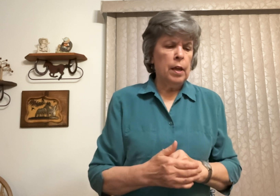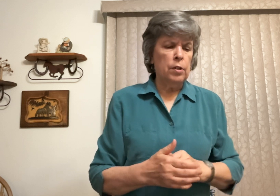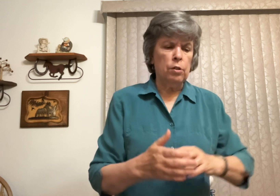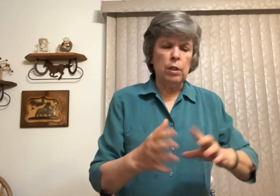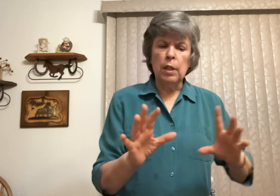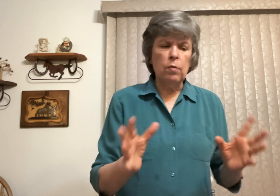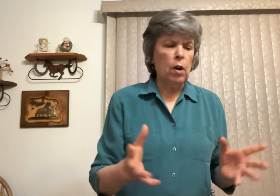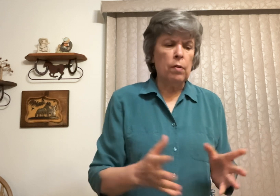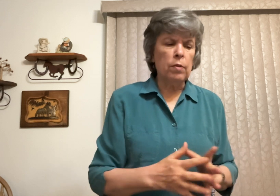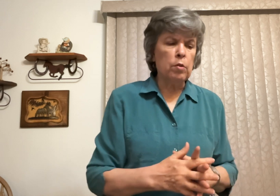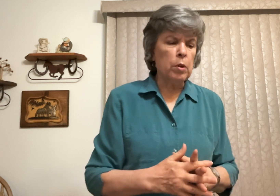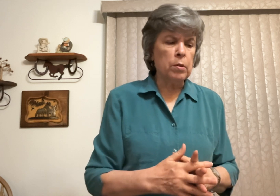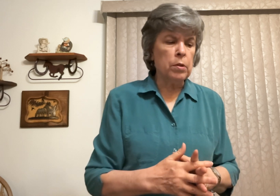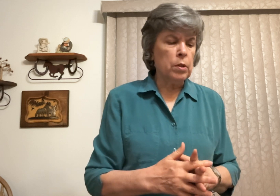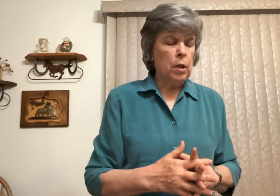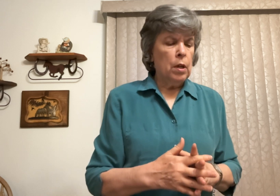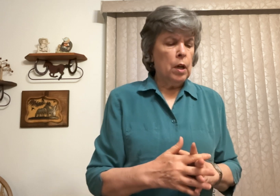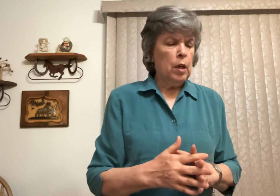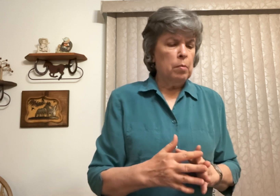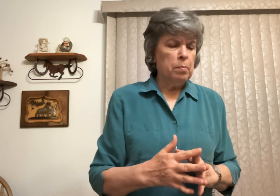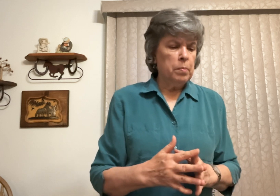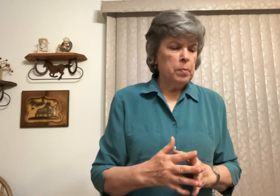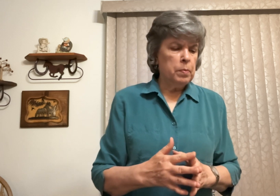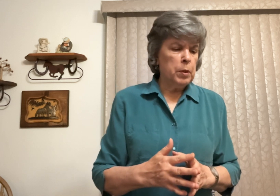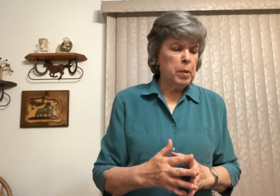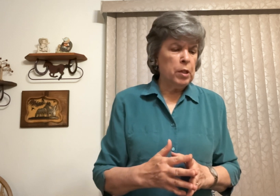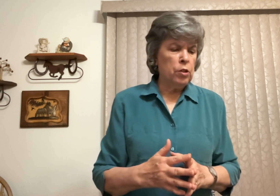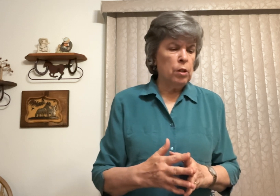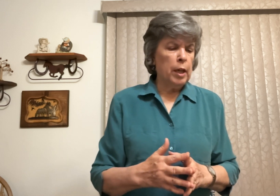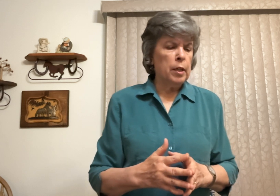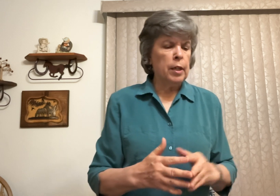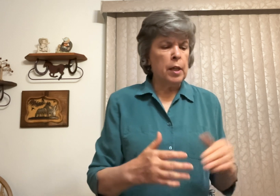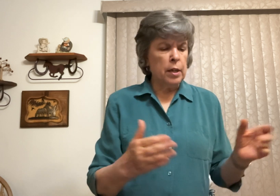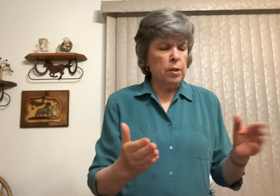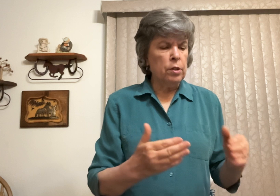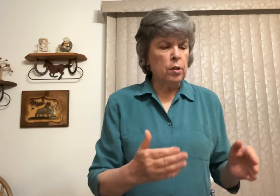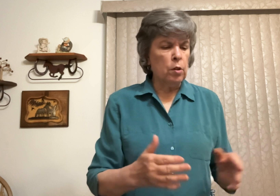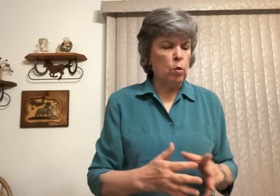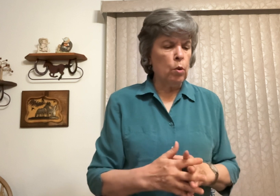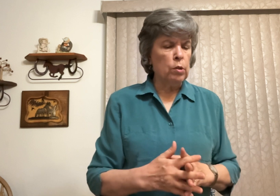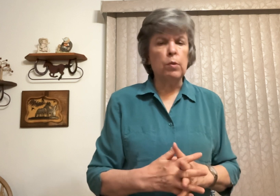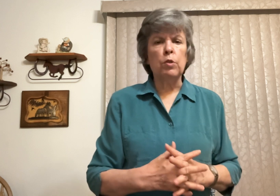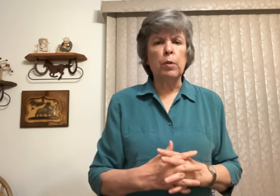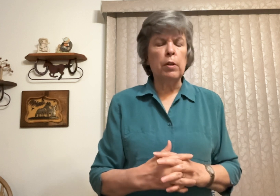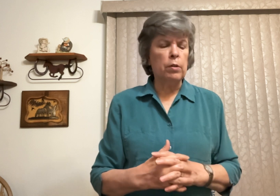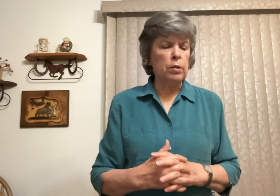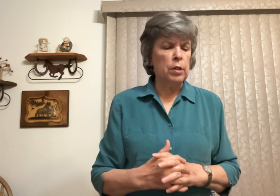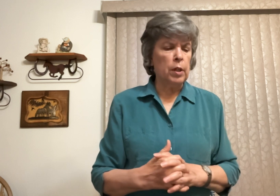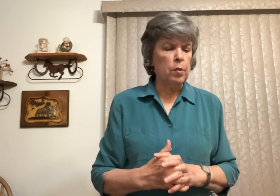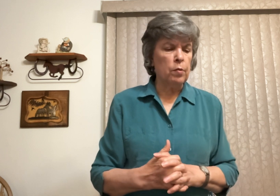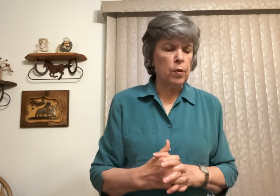you can leave off little words, as many as you like. Okay, then it goes into the chorus, which we learned in the other